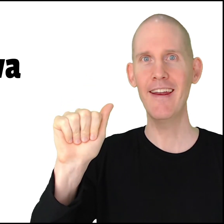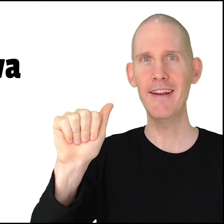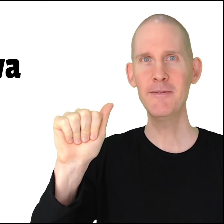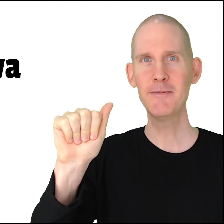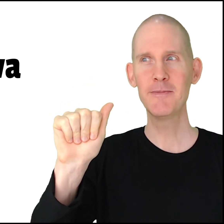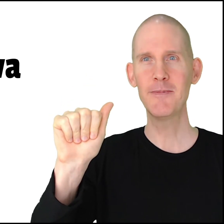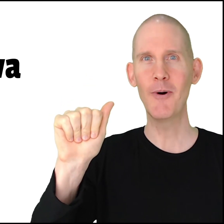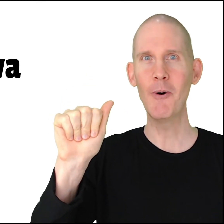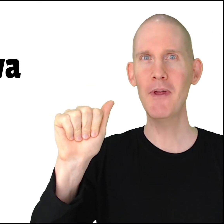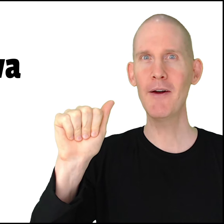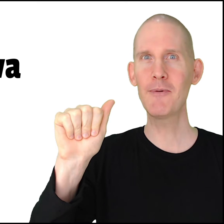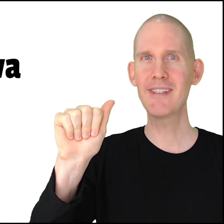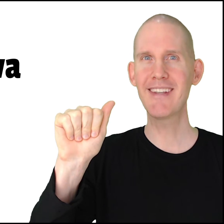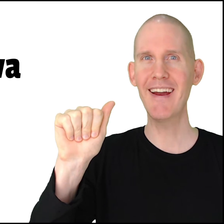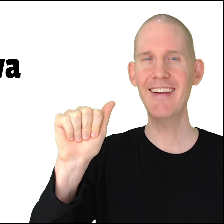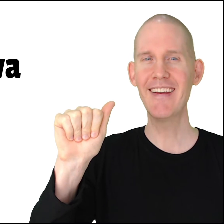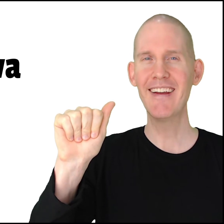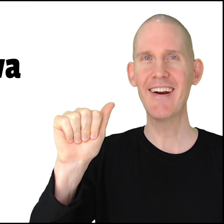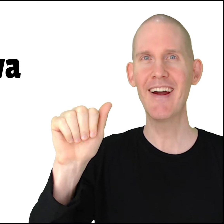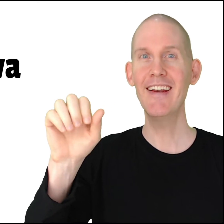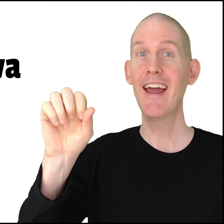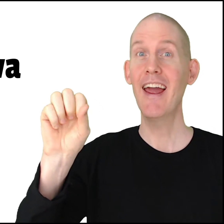M-A-R-I-A. We'll hold that for a sec, all right?